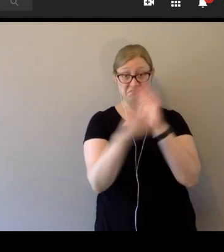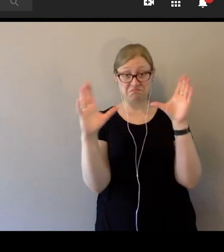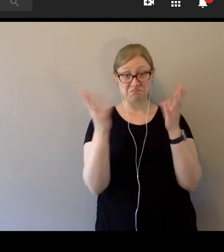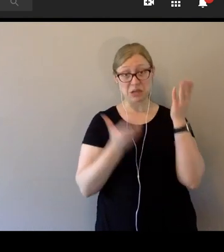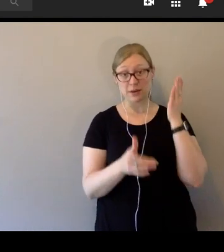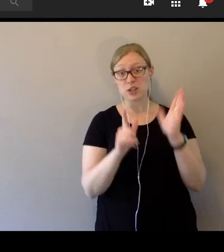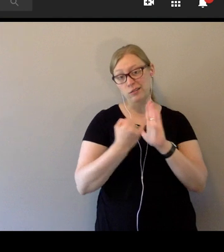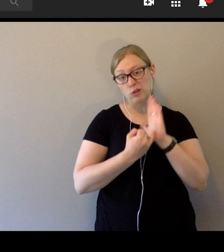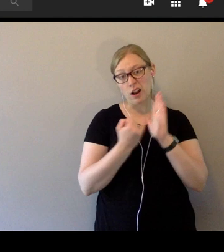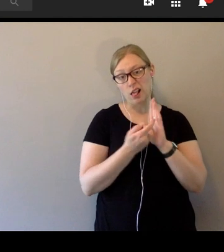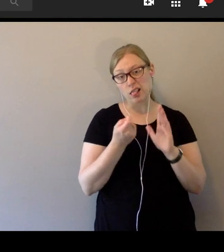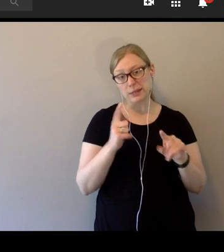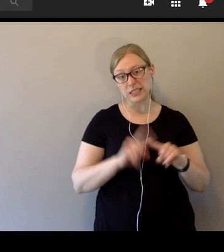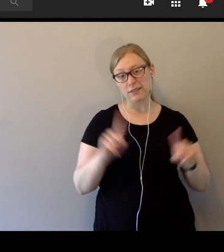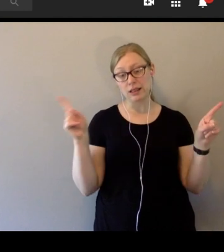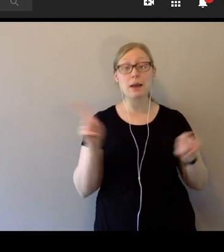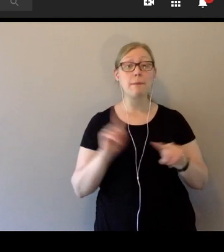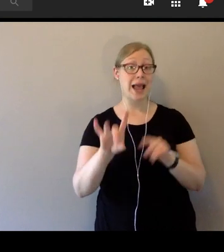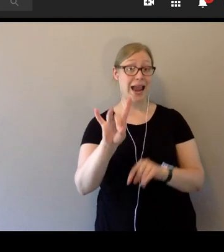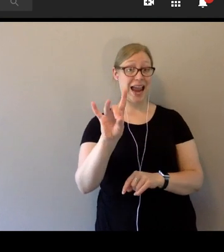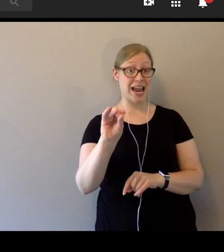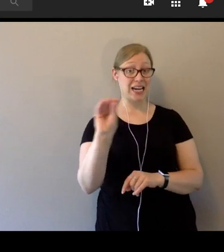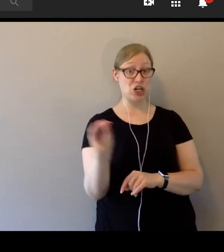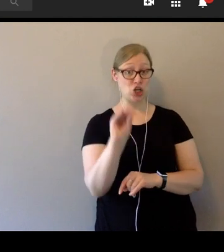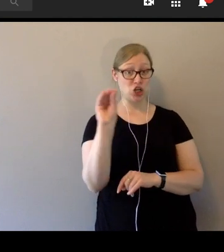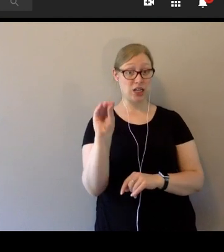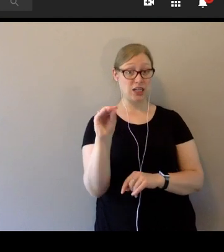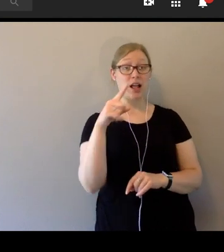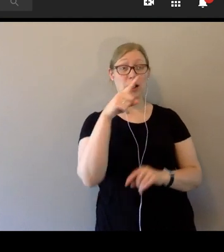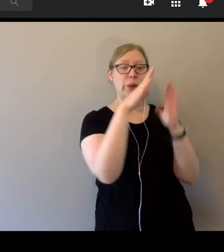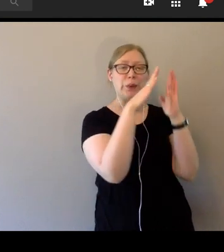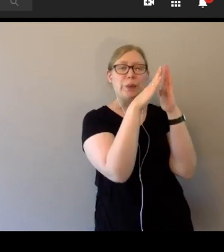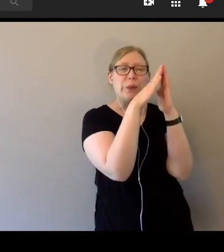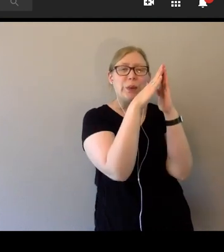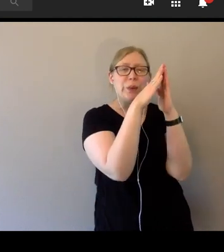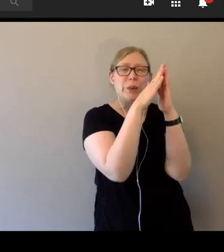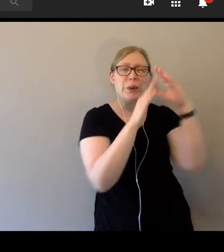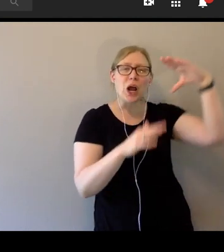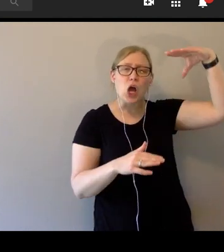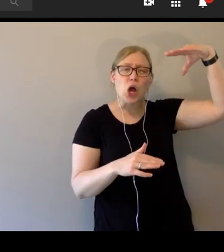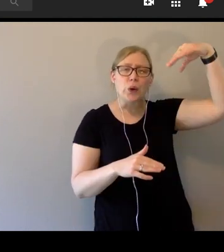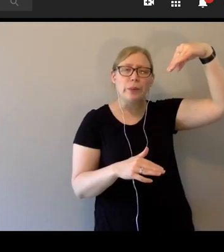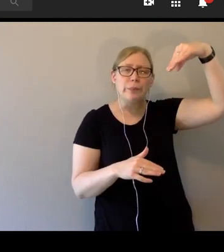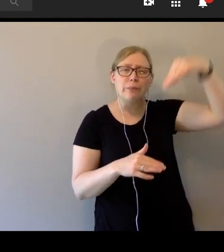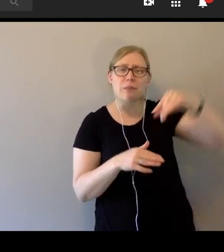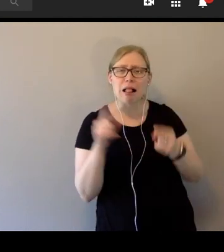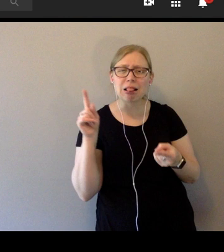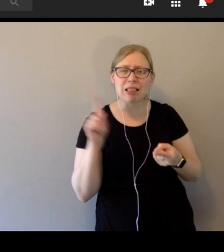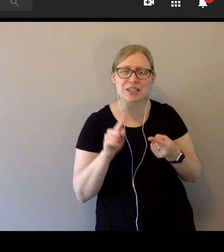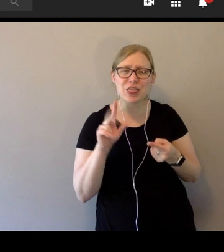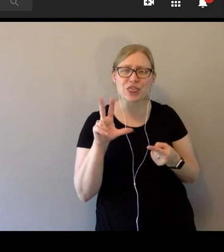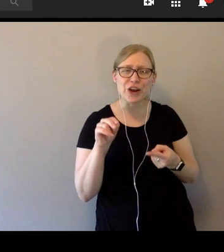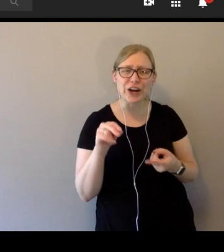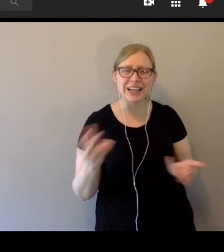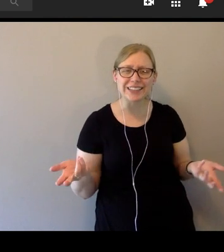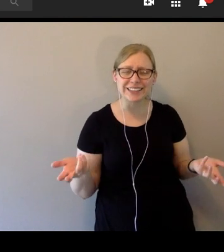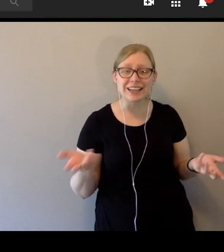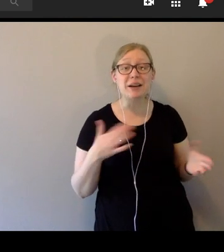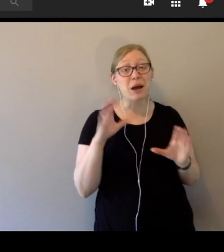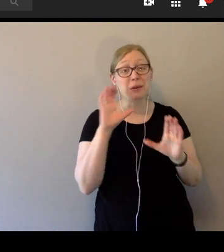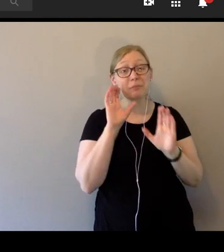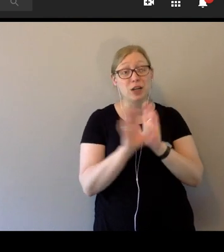drawn the picture a little differently, but 80 degrees, this looks like even less than 30 degrees. My picture probably should